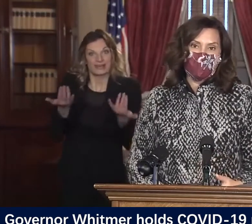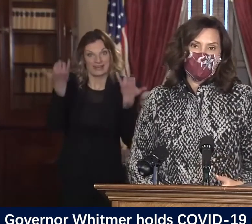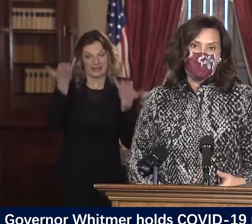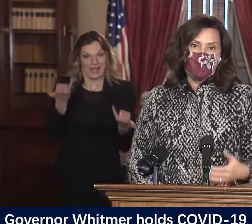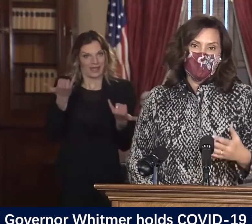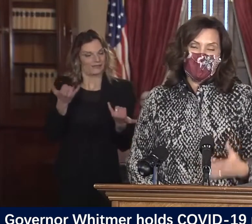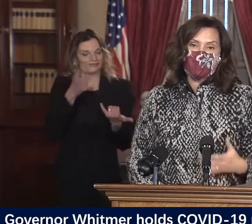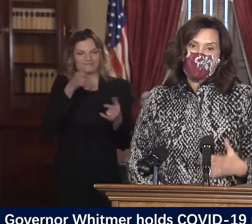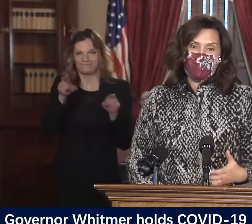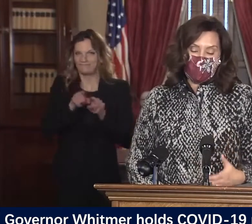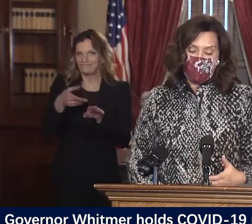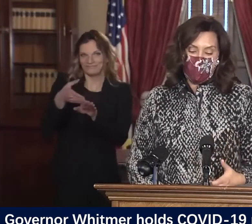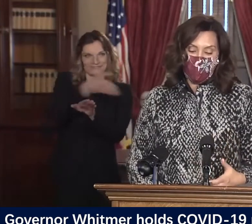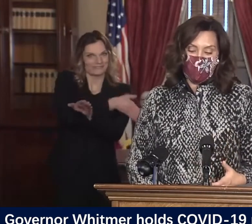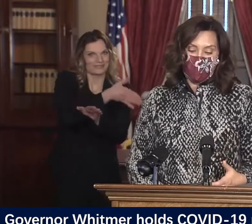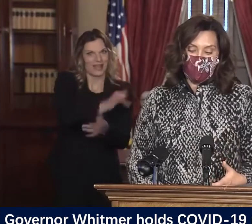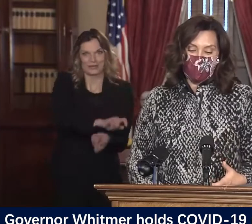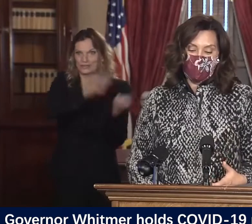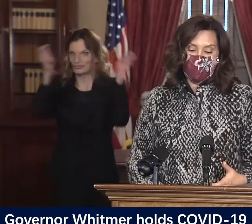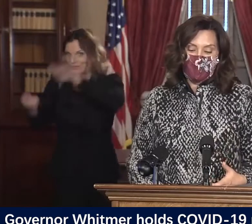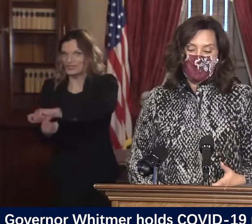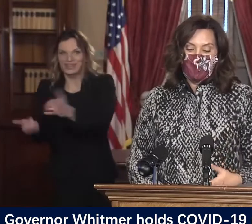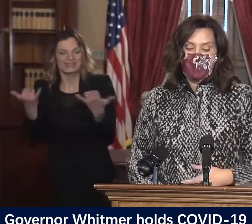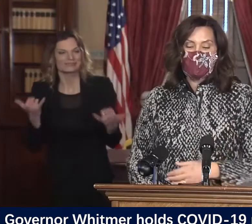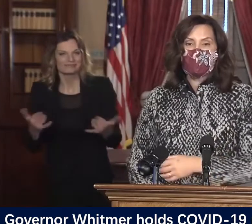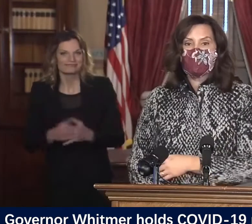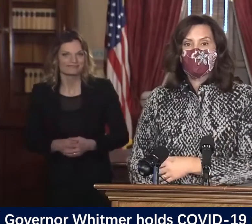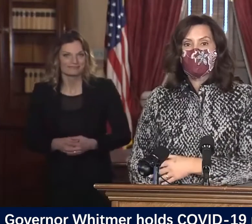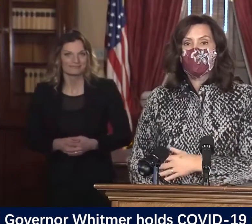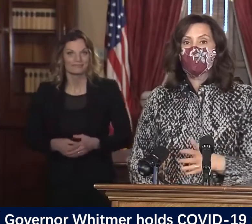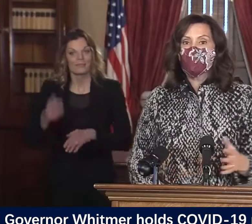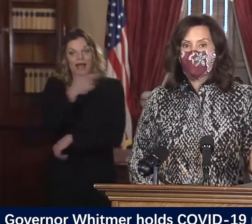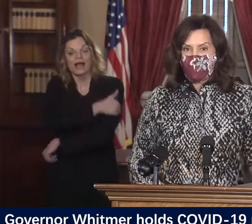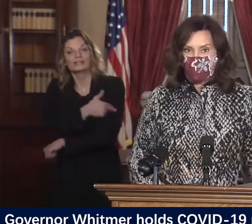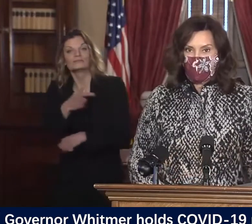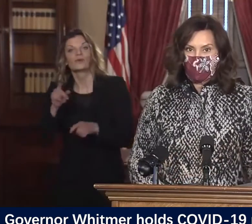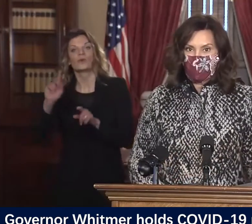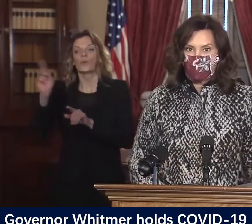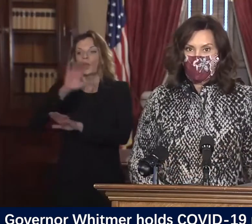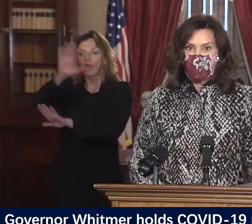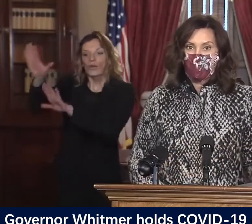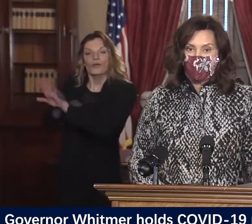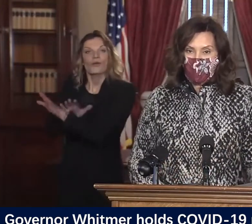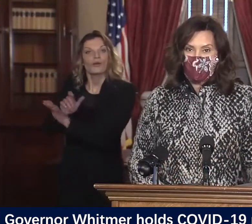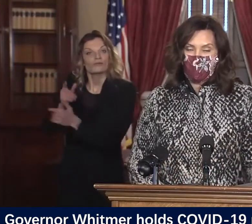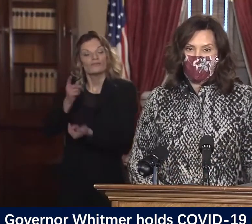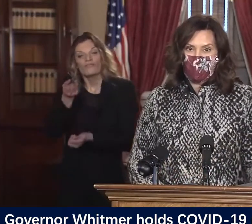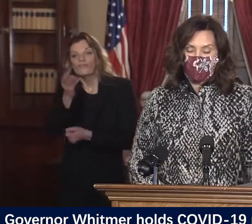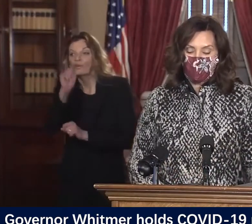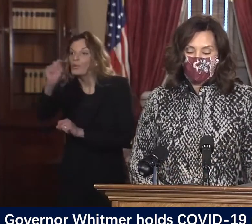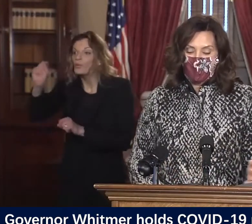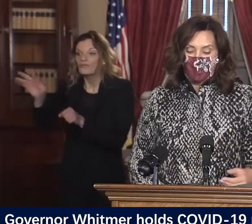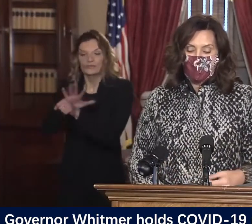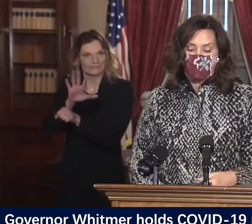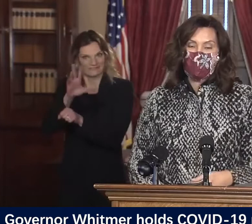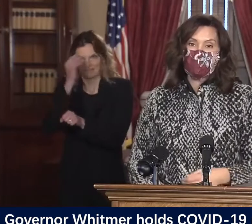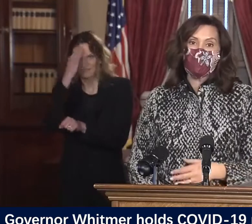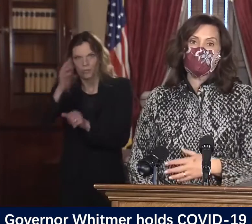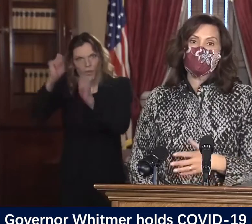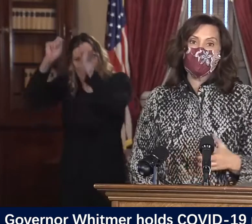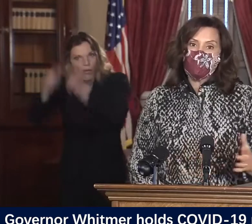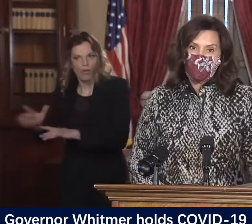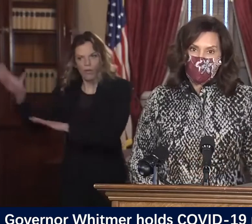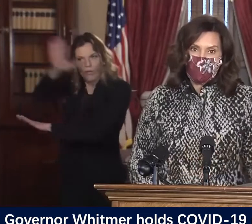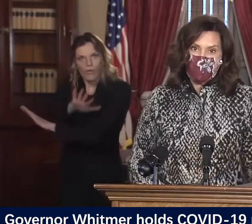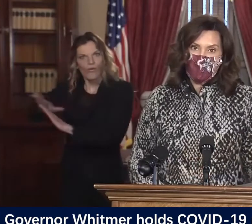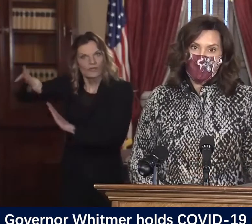Unfortunately, that is not the case right now because hospitals across Michigan are all filling up. Hospitals across